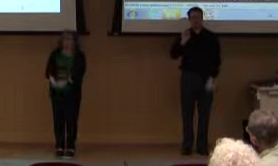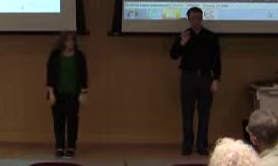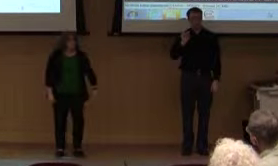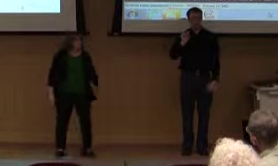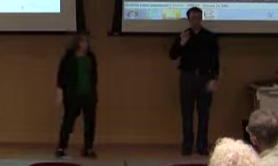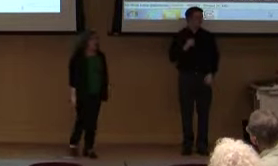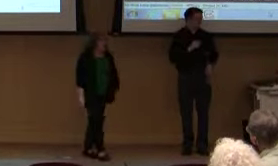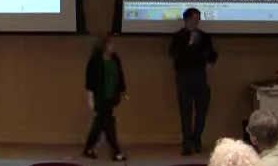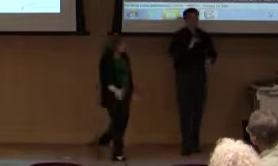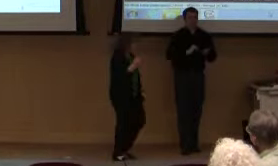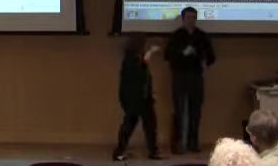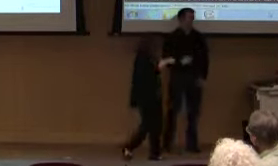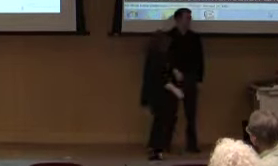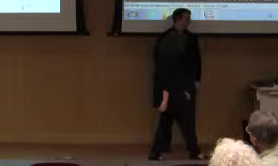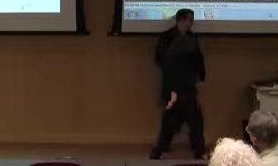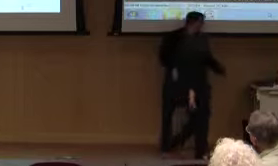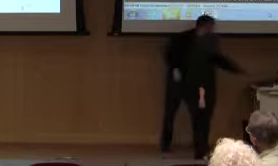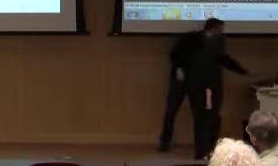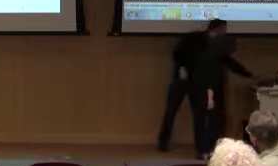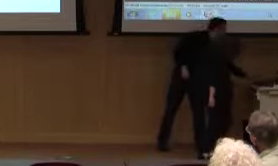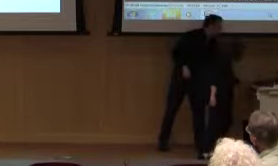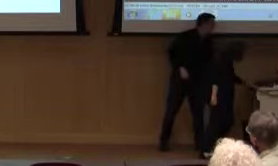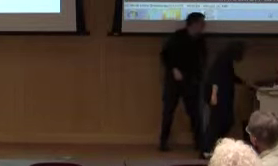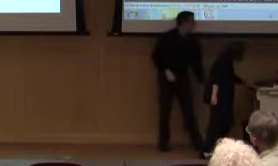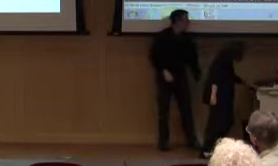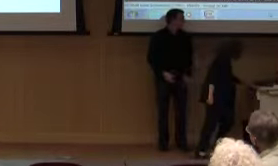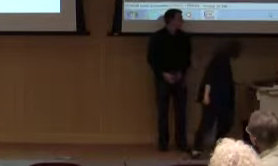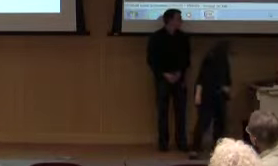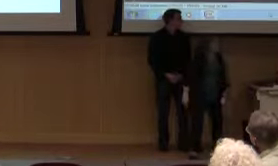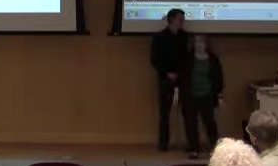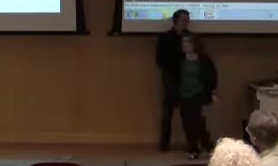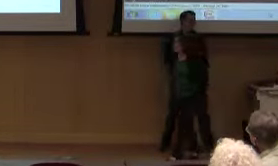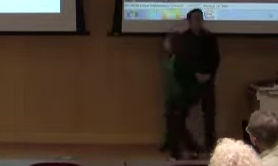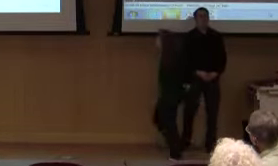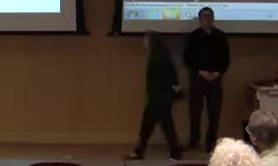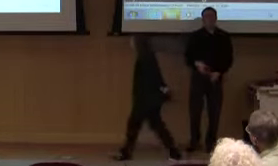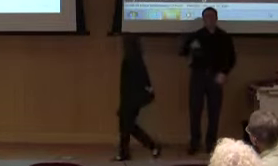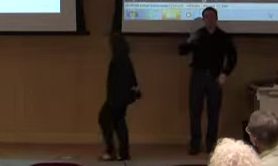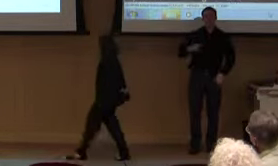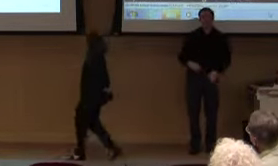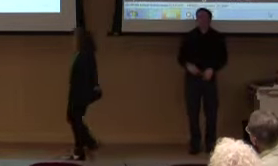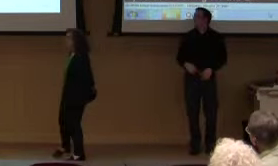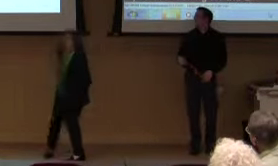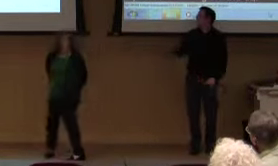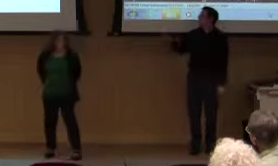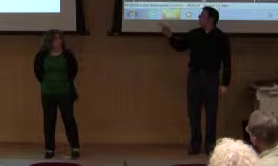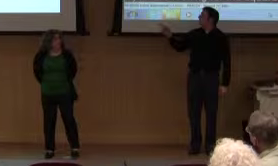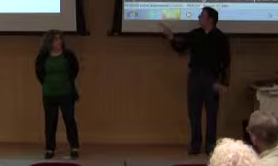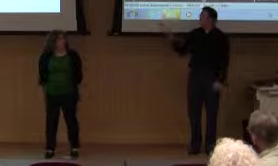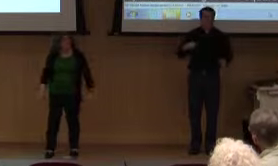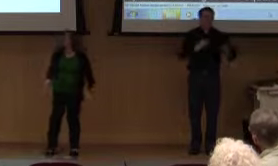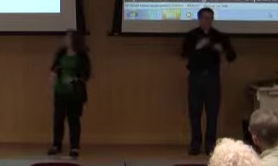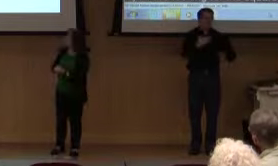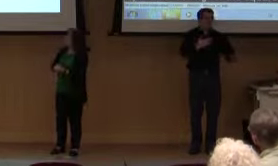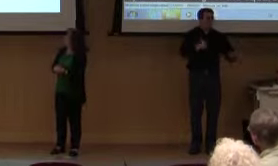really, Looking for the square again. There you go. All right. Just too